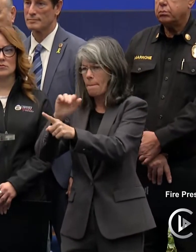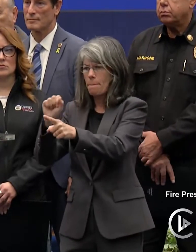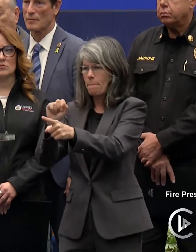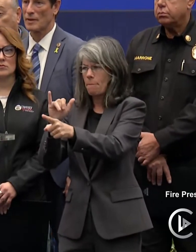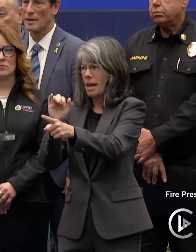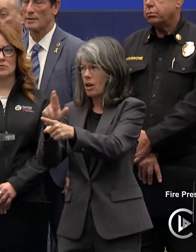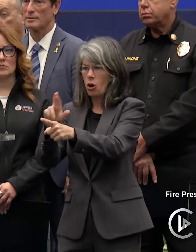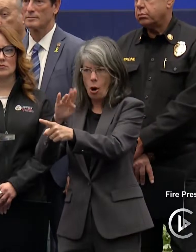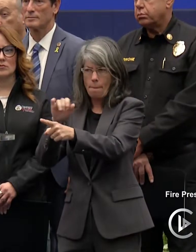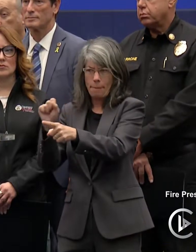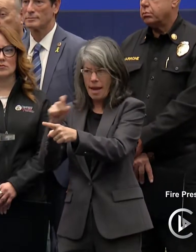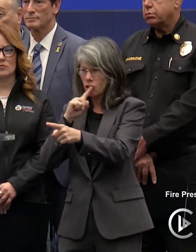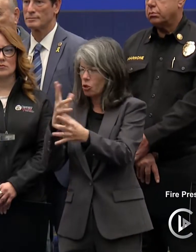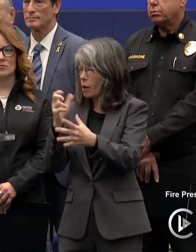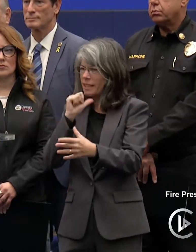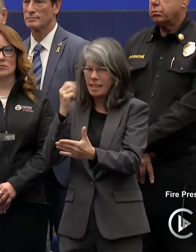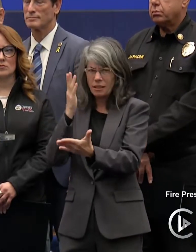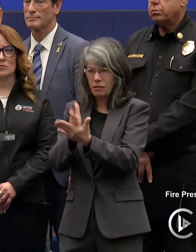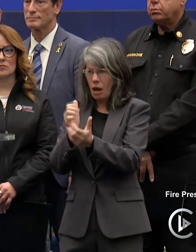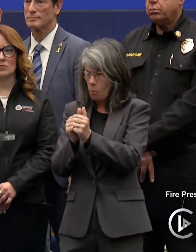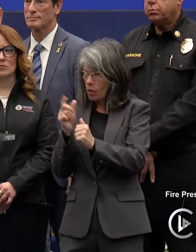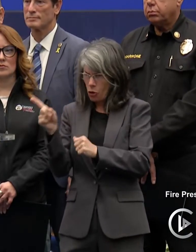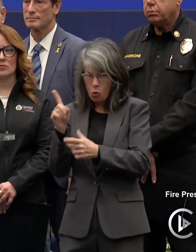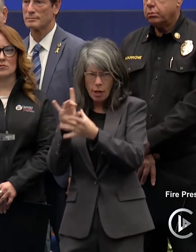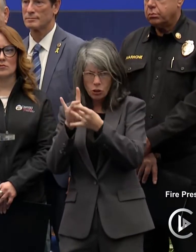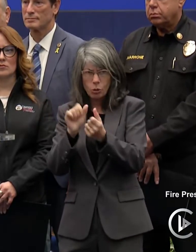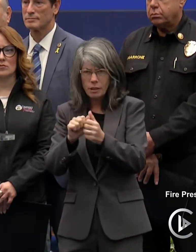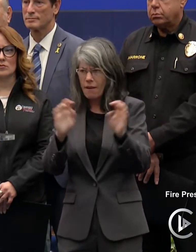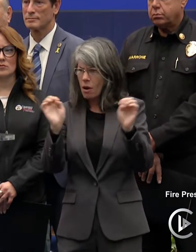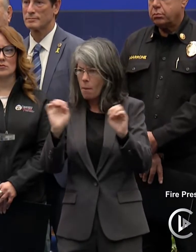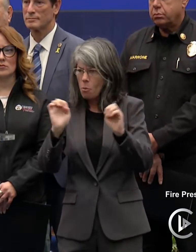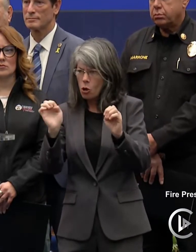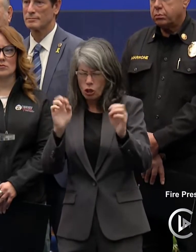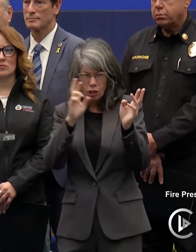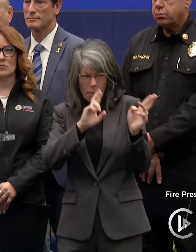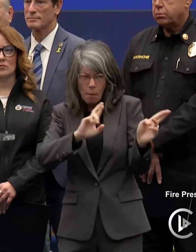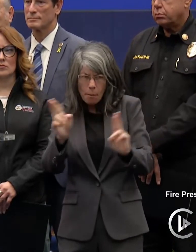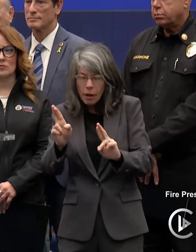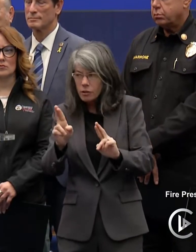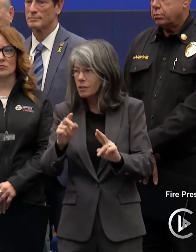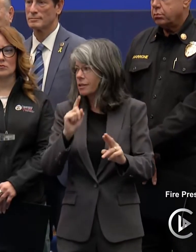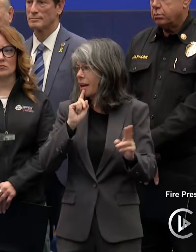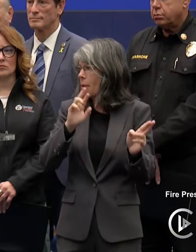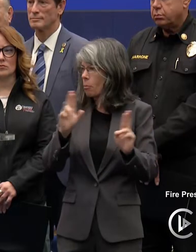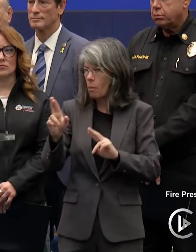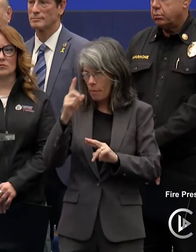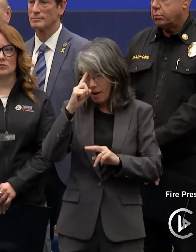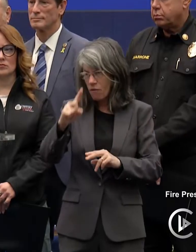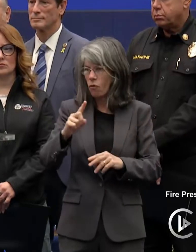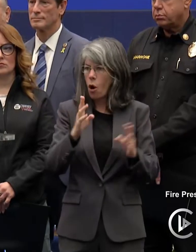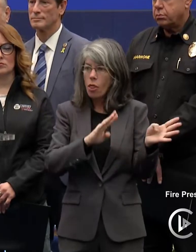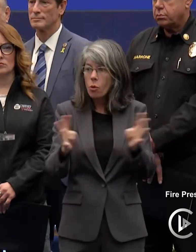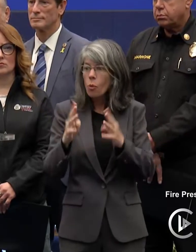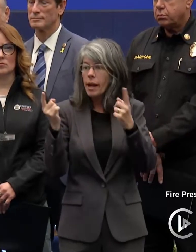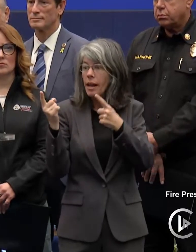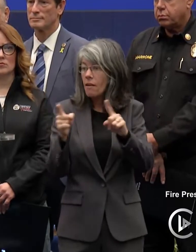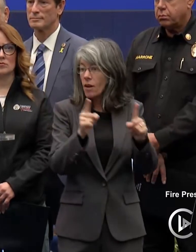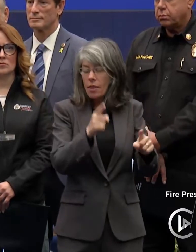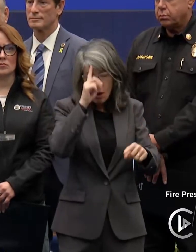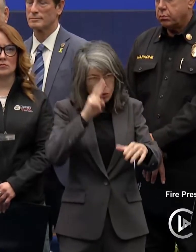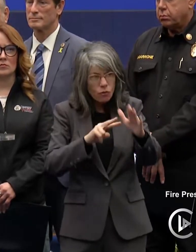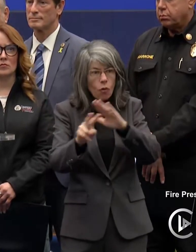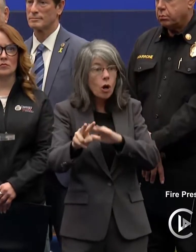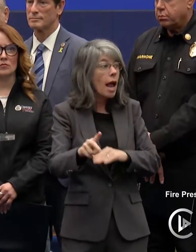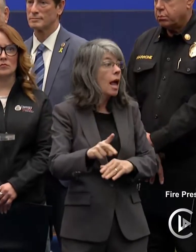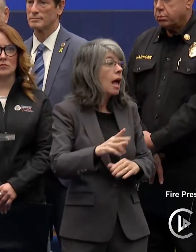the city, doesn't the buck stop with you as far as emergency preparedness and preparing for the wind event that was forecasted?